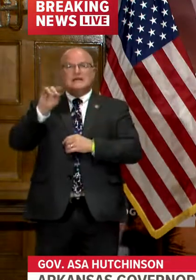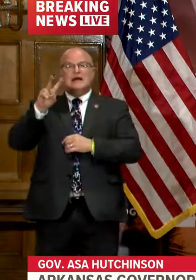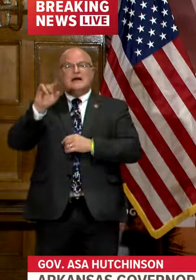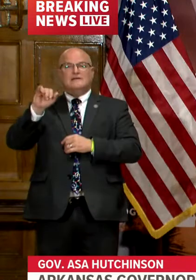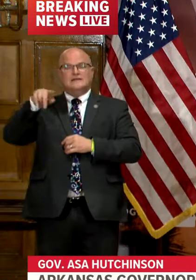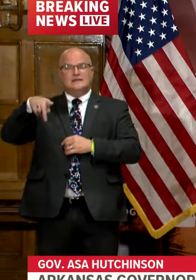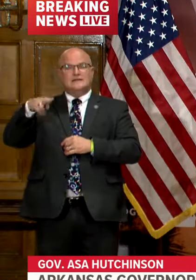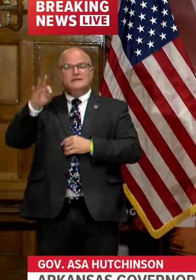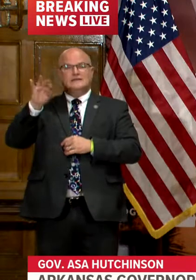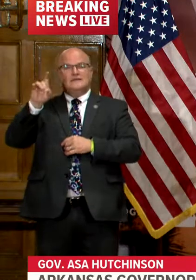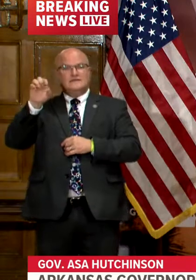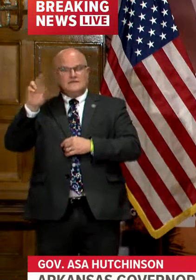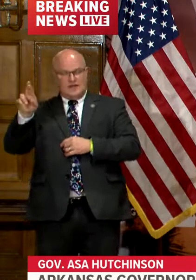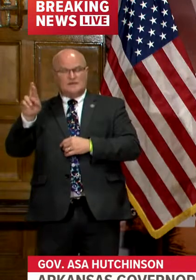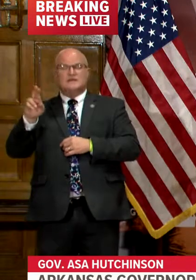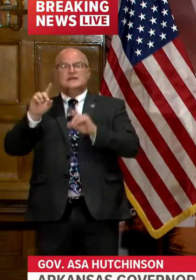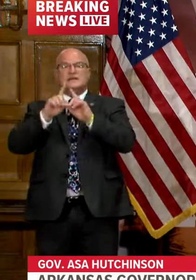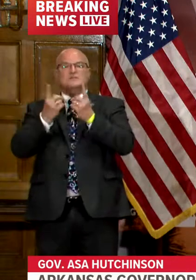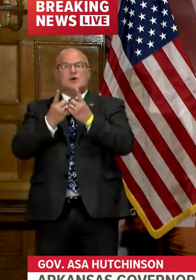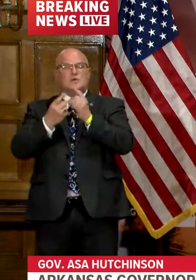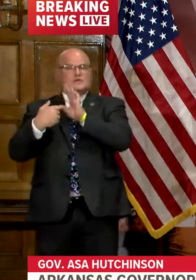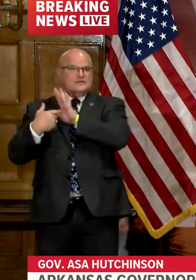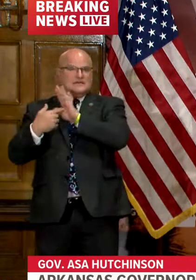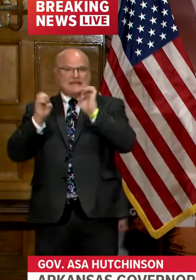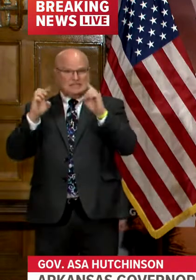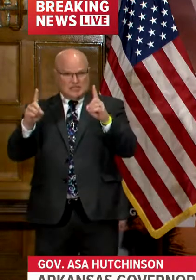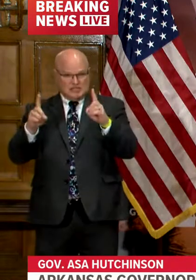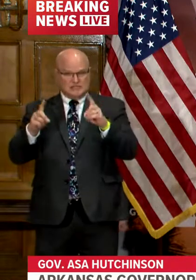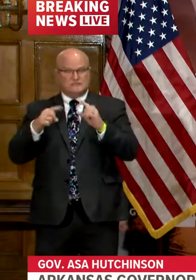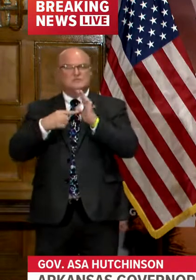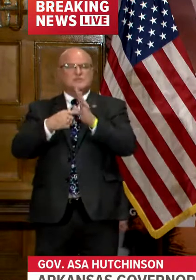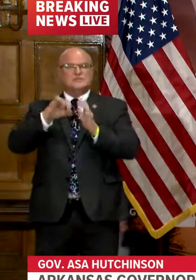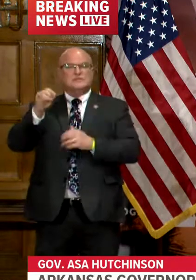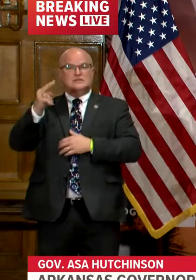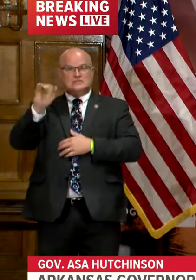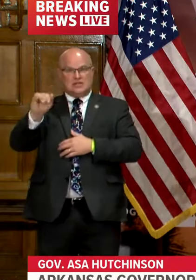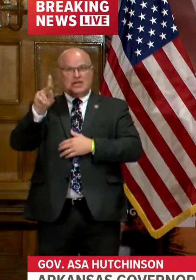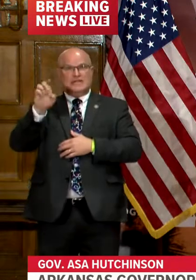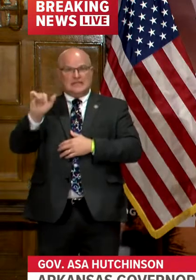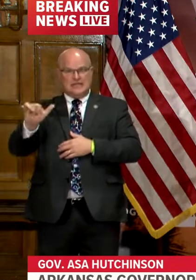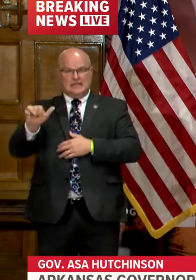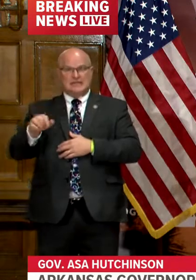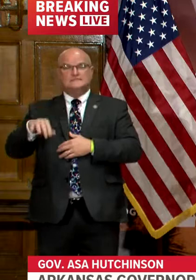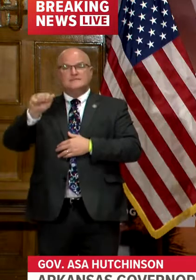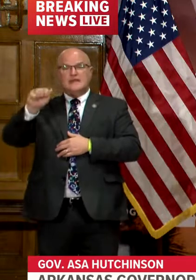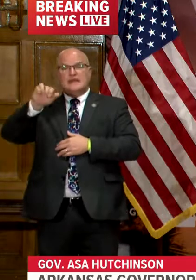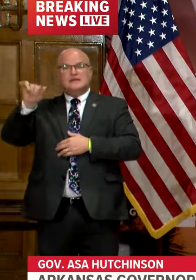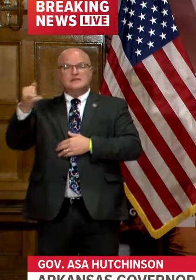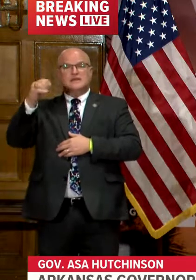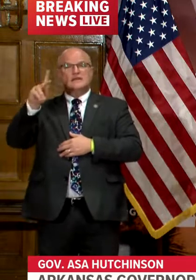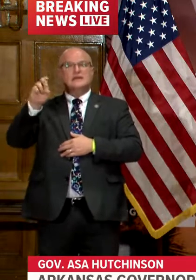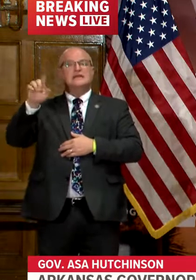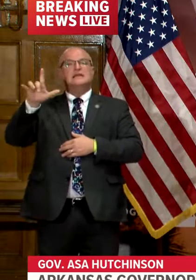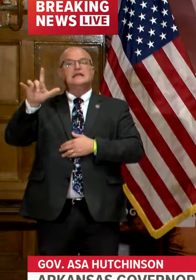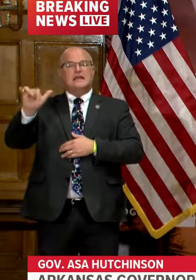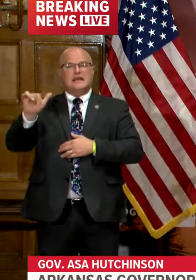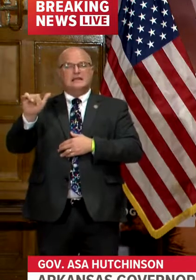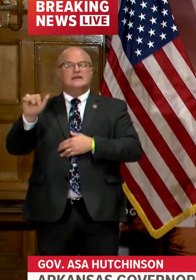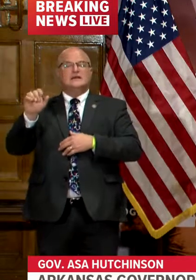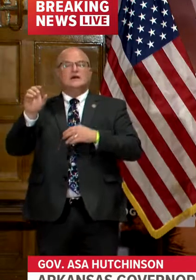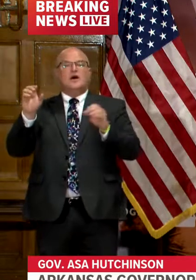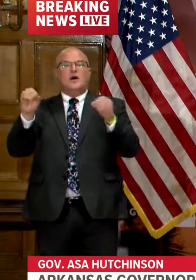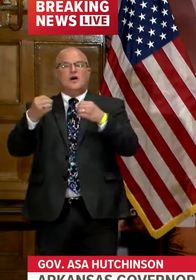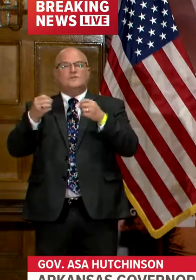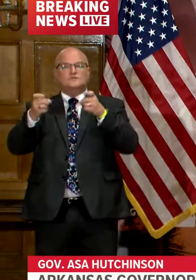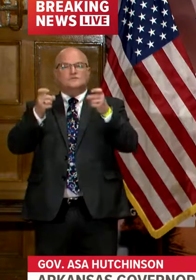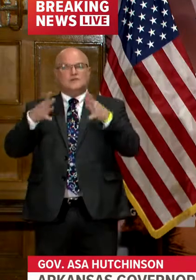representing the Department of Education, and Secretary Johnny Key. And A.J. Kelly, our Director of Emergency Management,